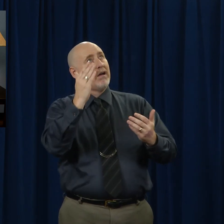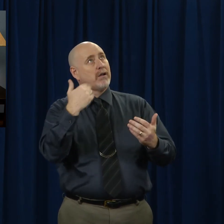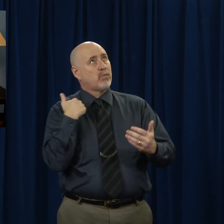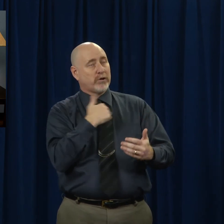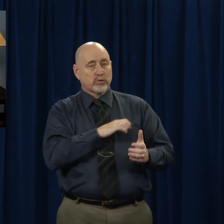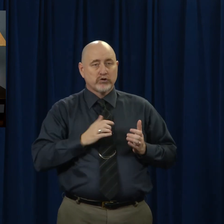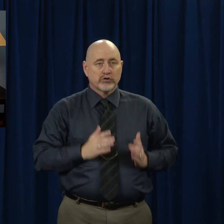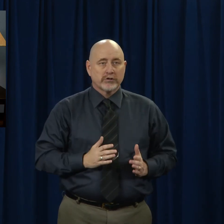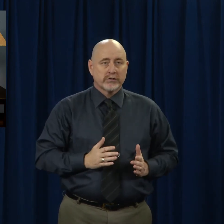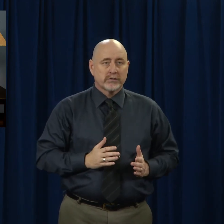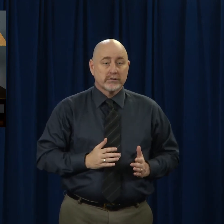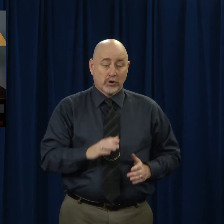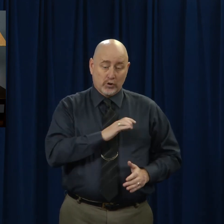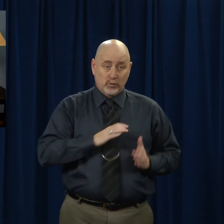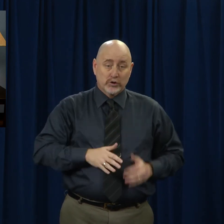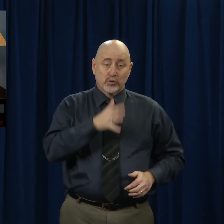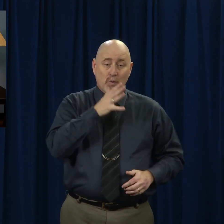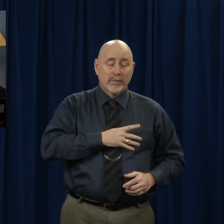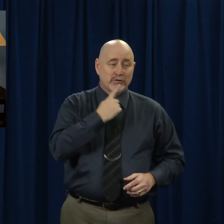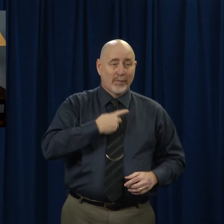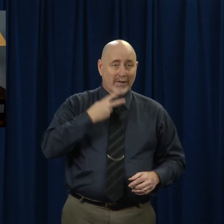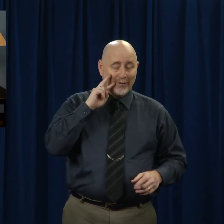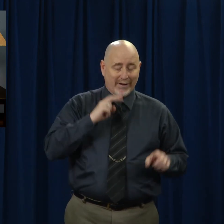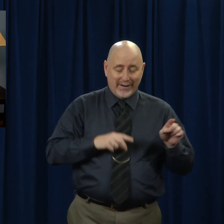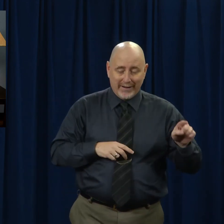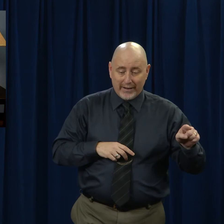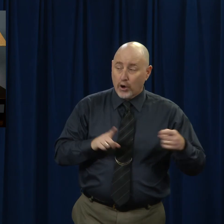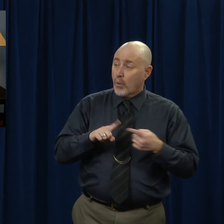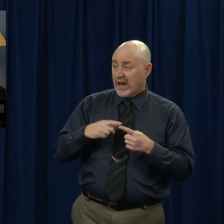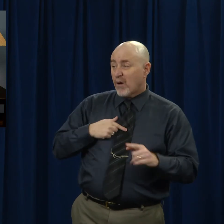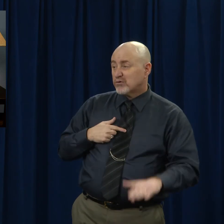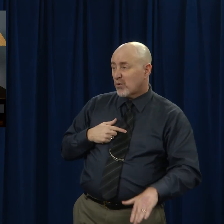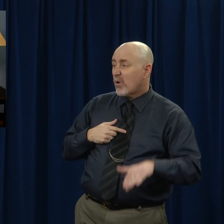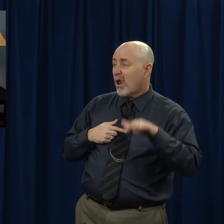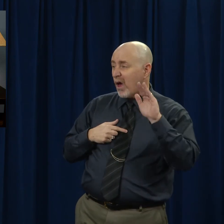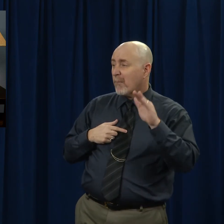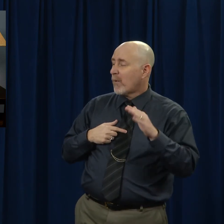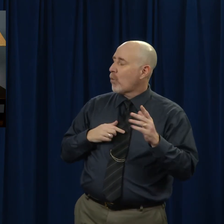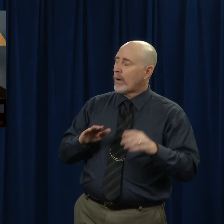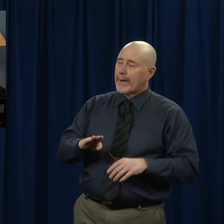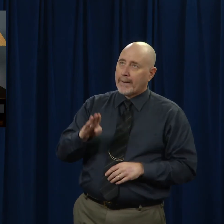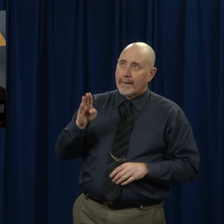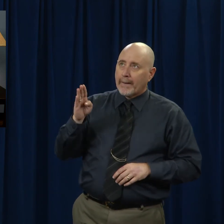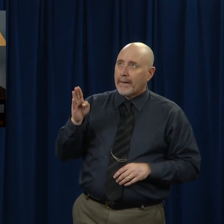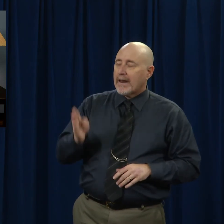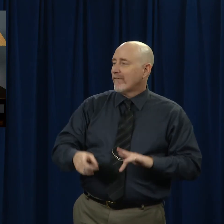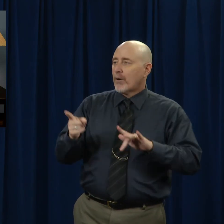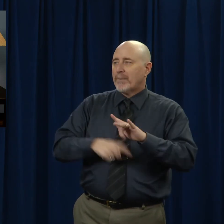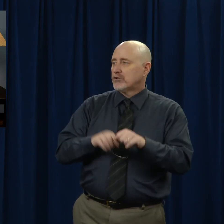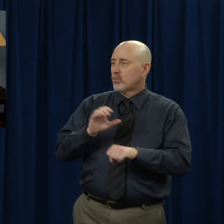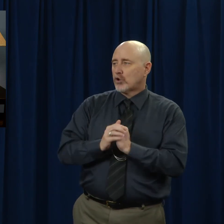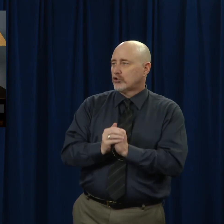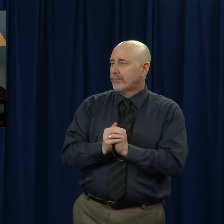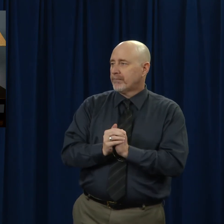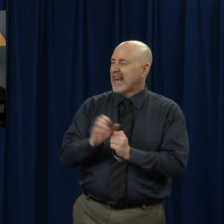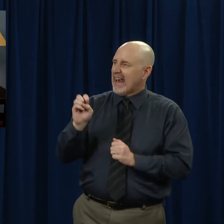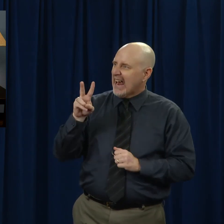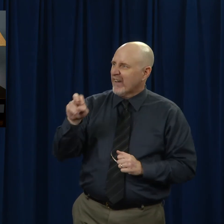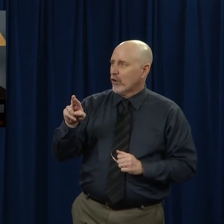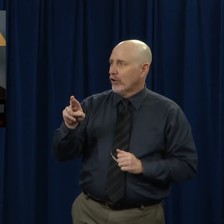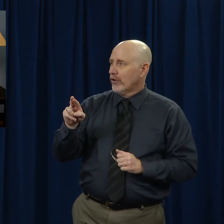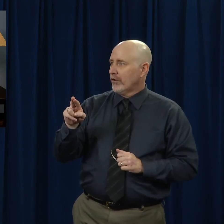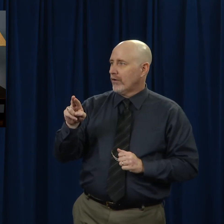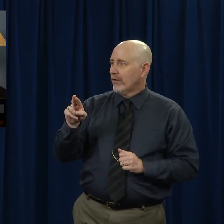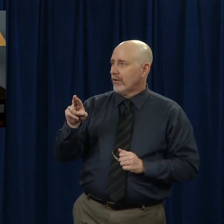because we're Christians. A Christian woman said to me the other day, when I was growing up, we never missed worship,